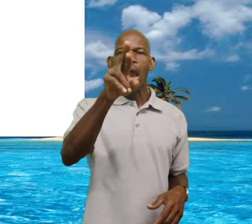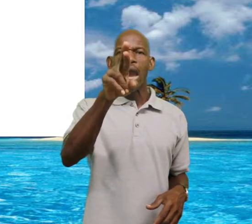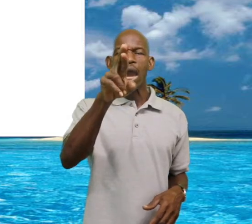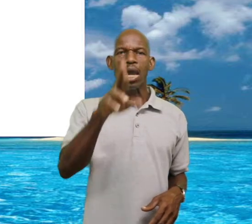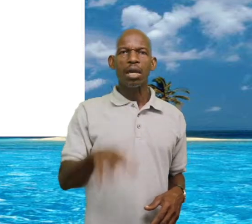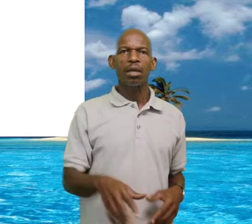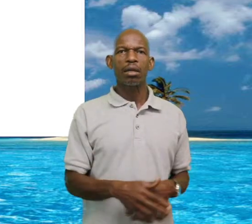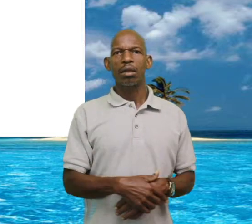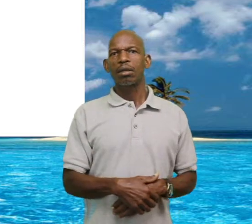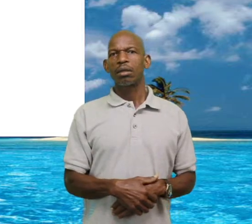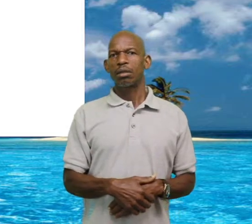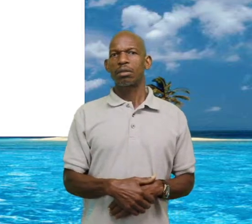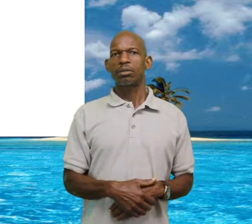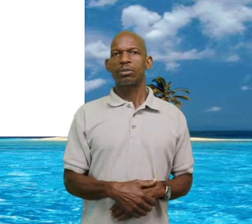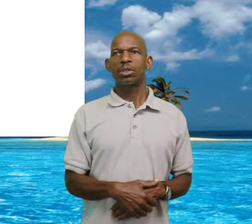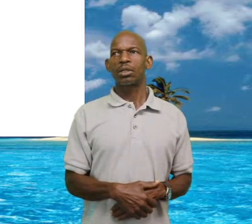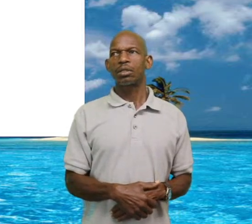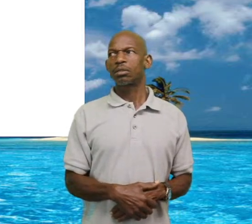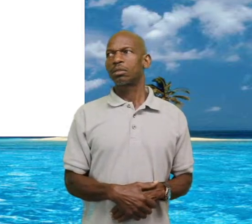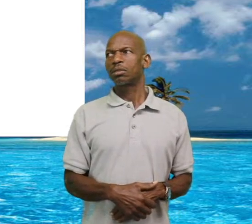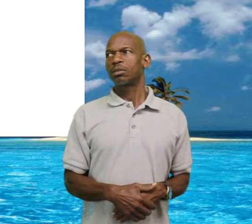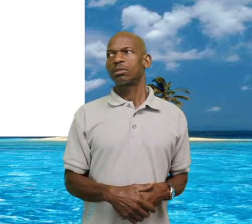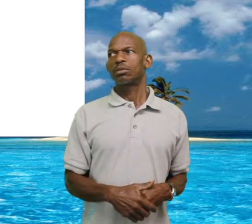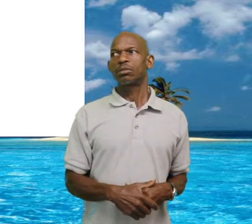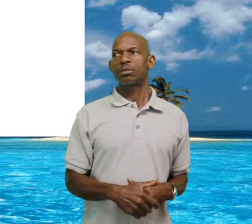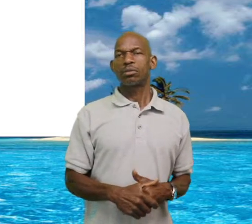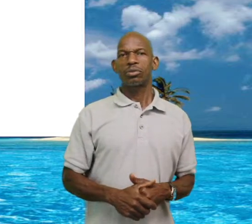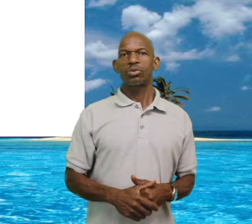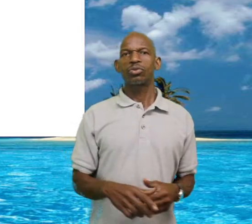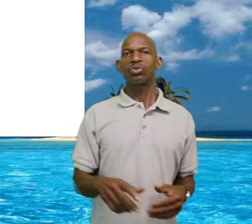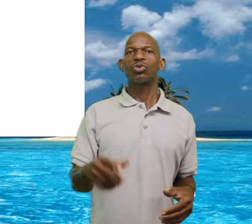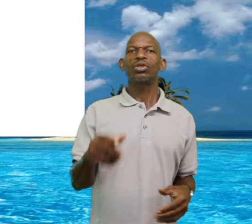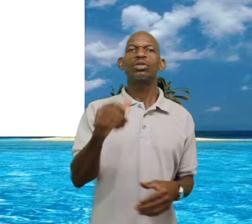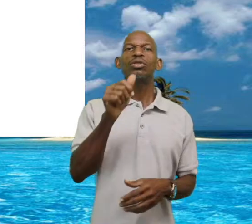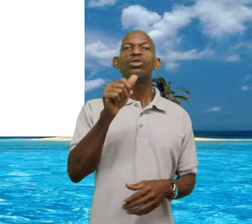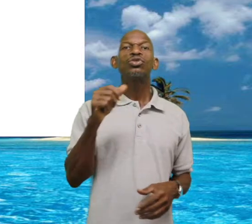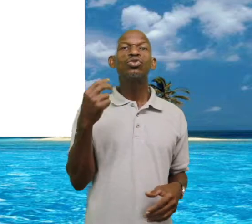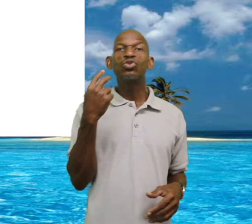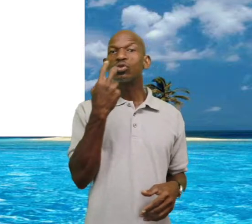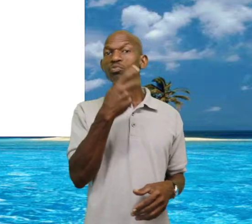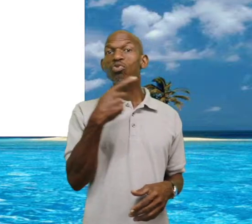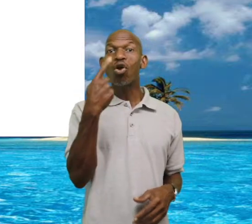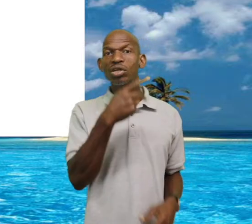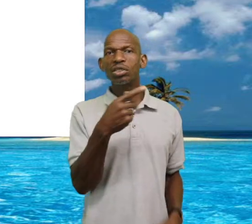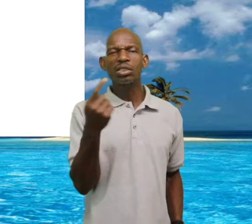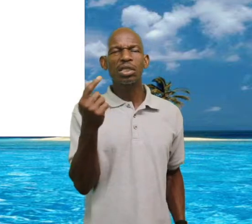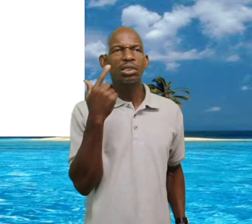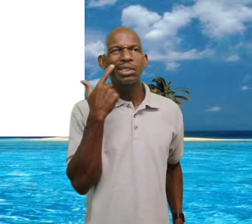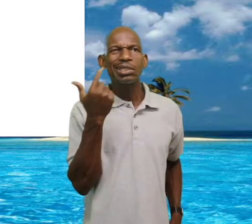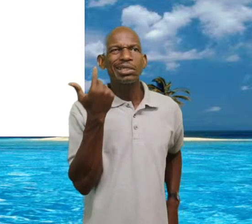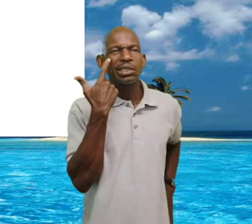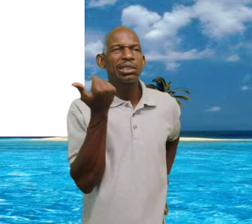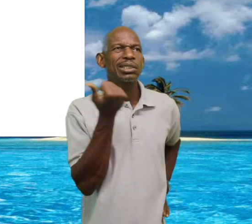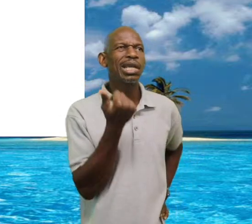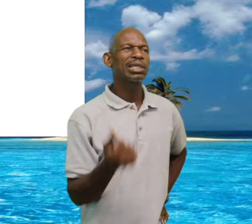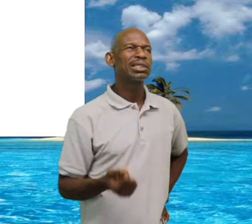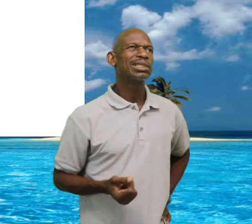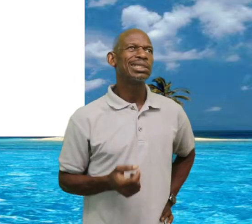when you say it at the beginning. So because of that, you will write, when you